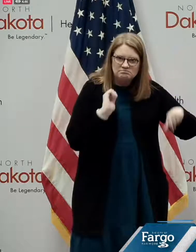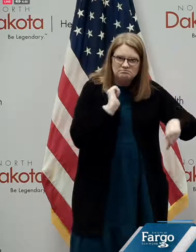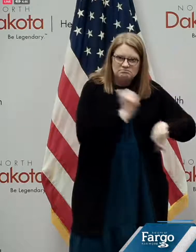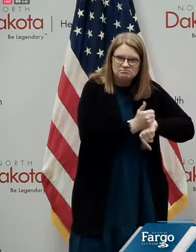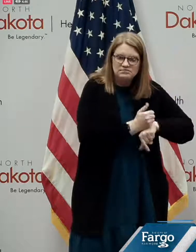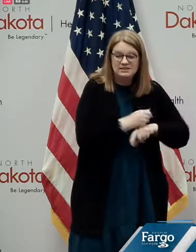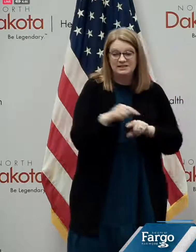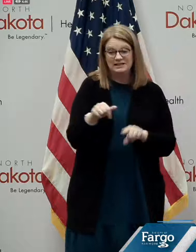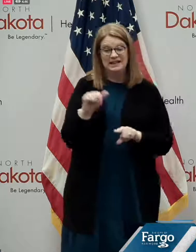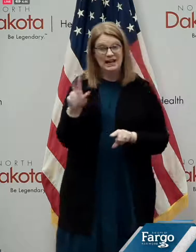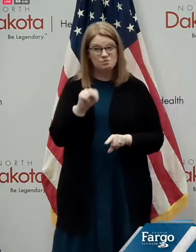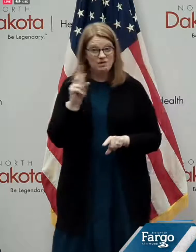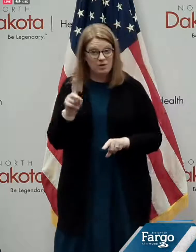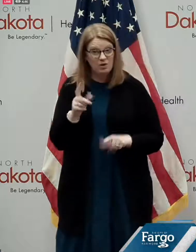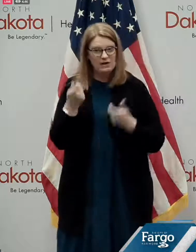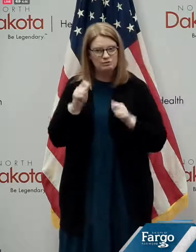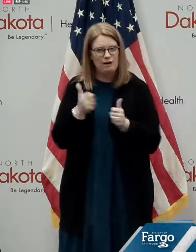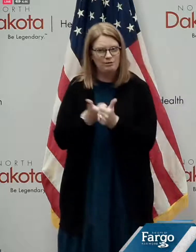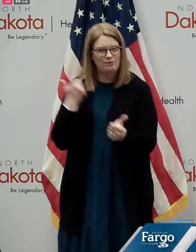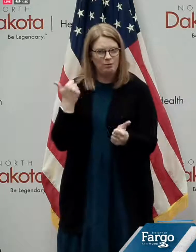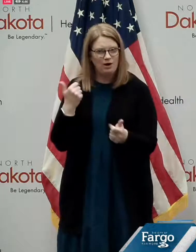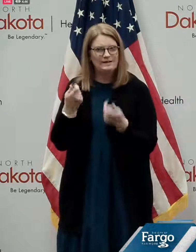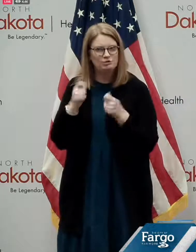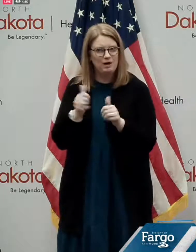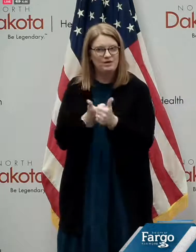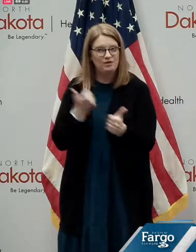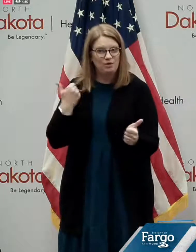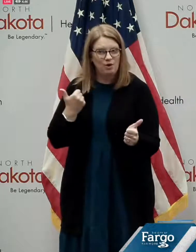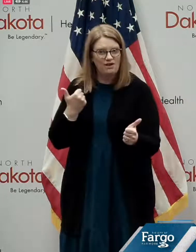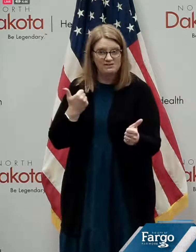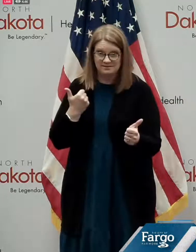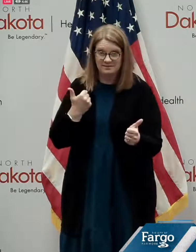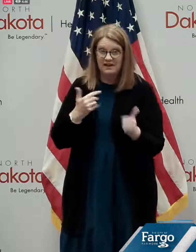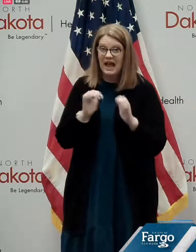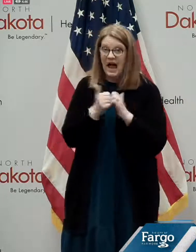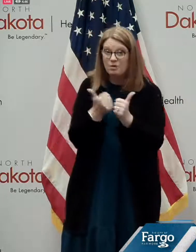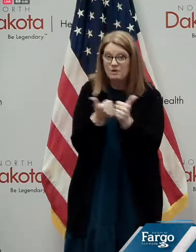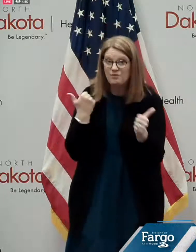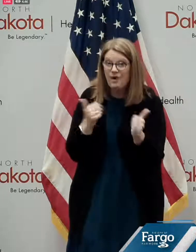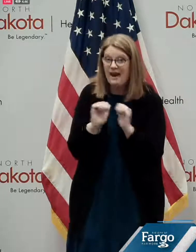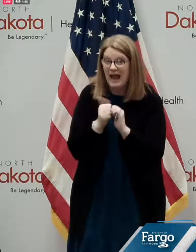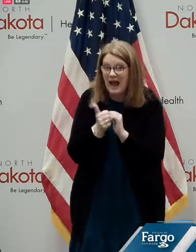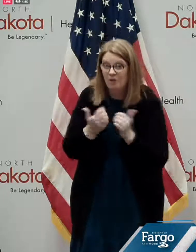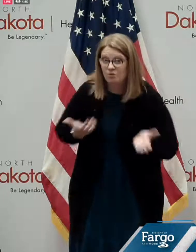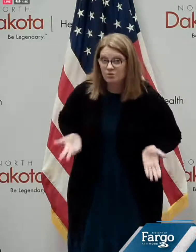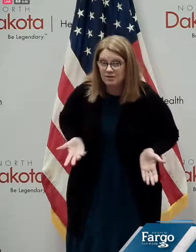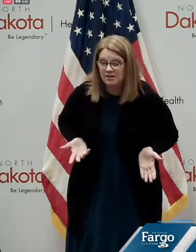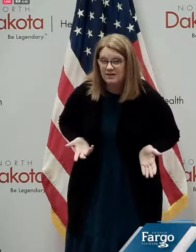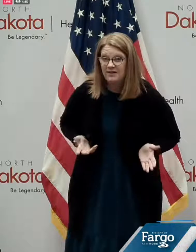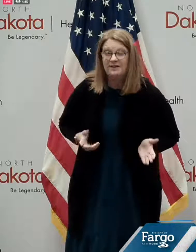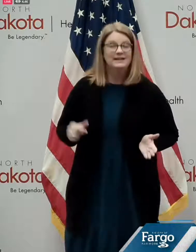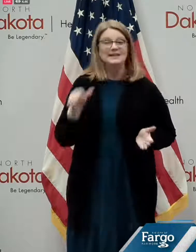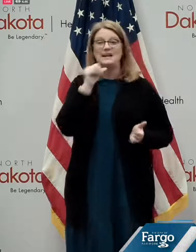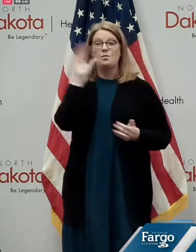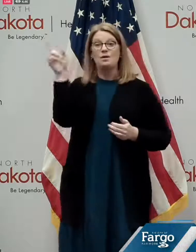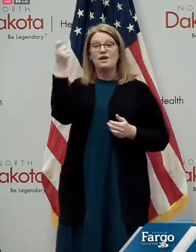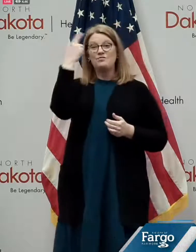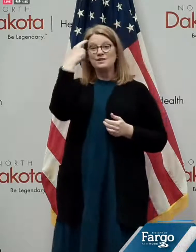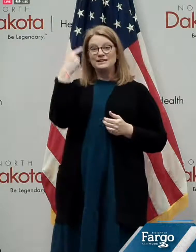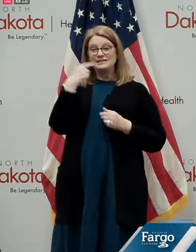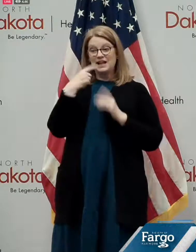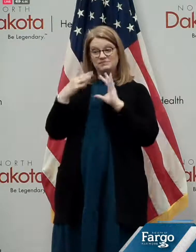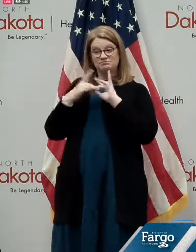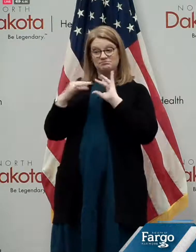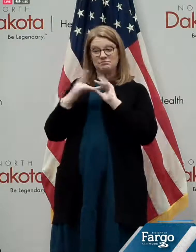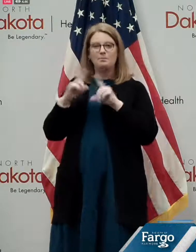in North Dakota we're trying to avoid here, but the way we avoid that is by, again, it's not, as I say, not what government says, but it's about